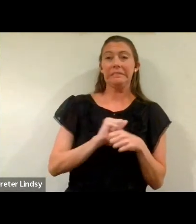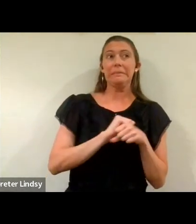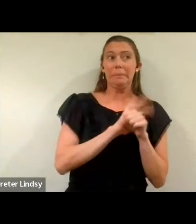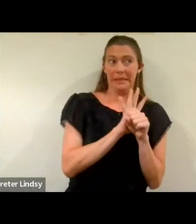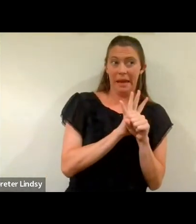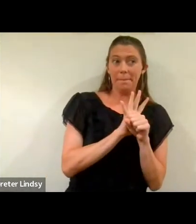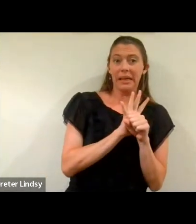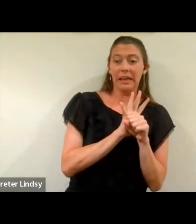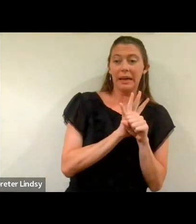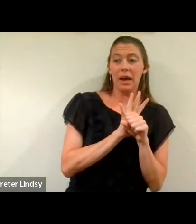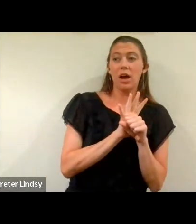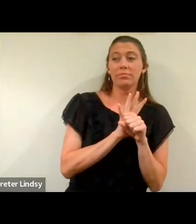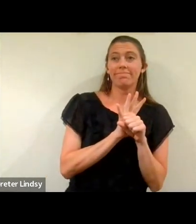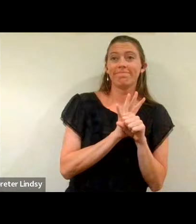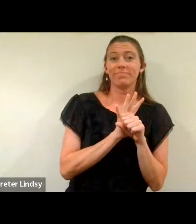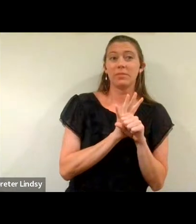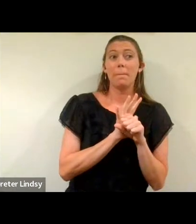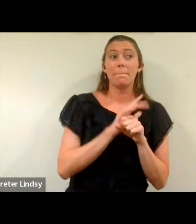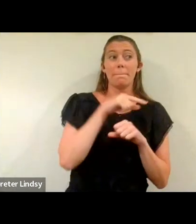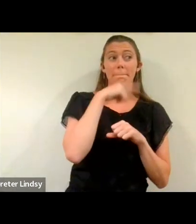crisis. And,